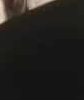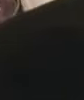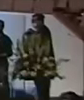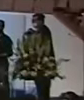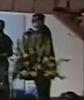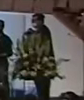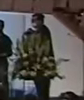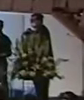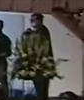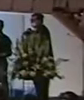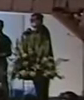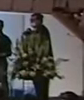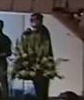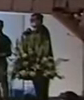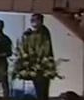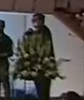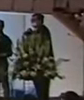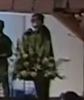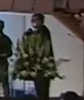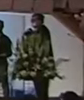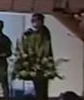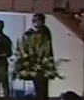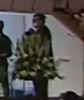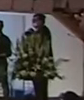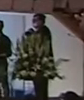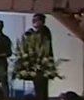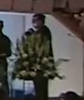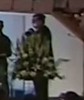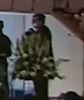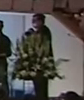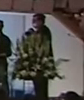Your peace you give me. Your